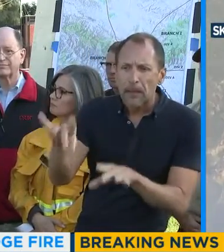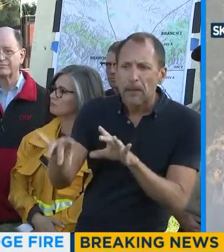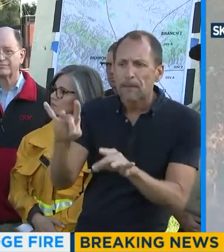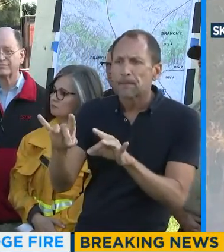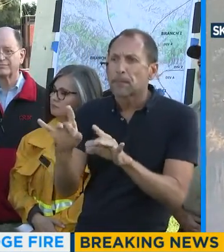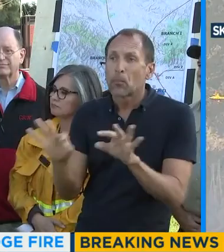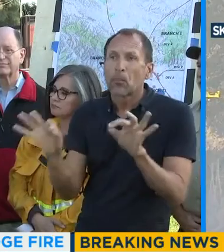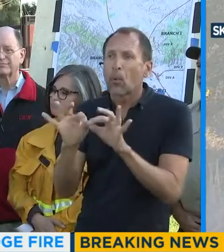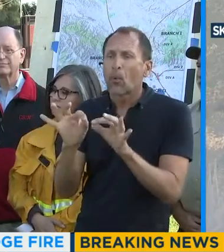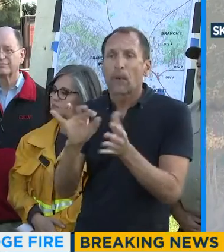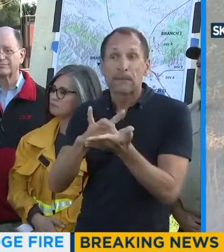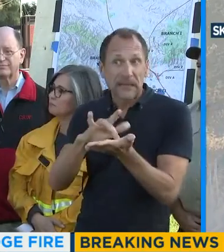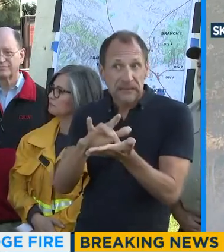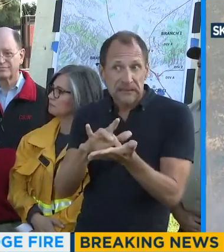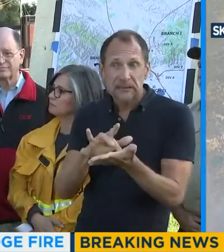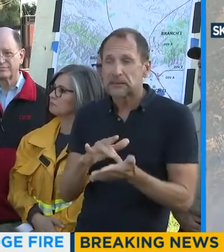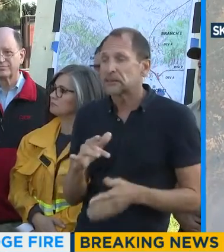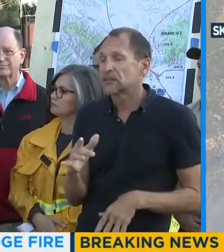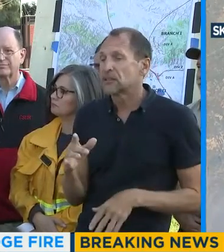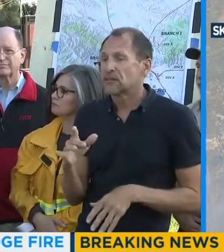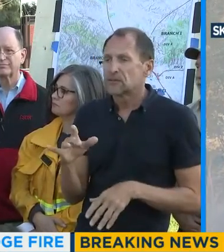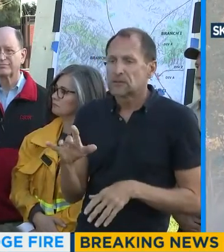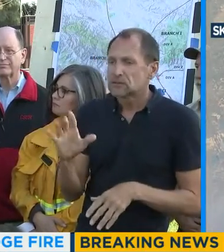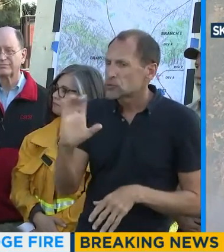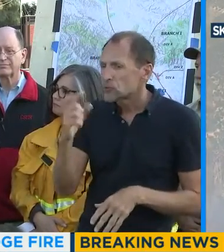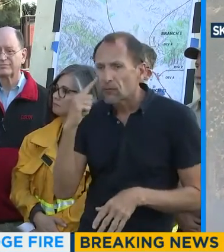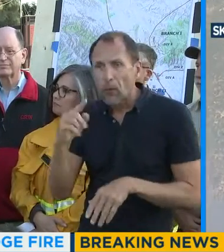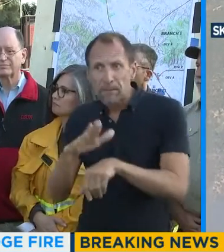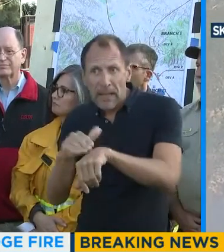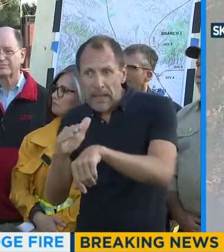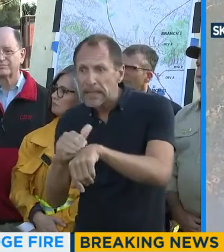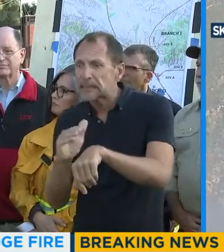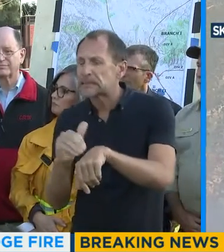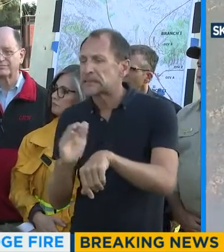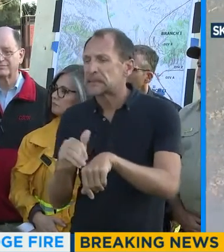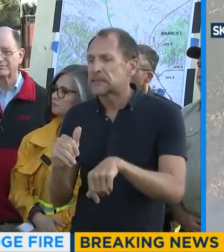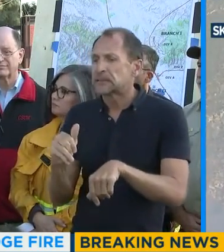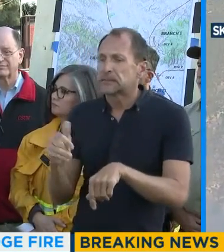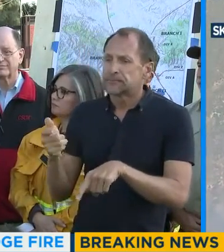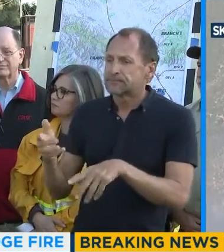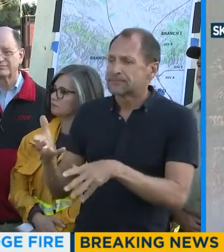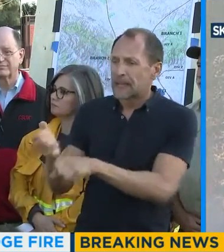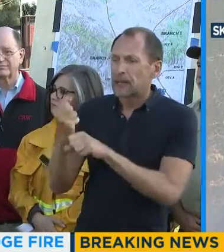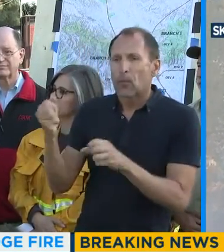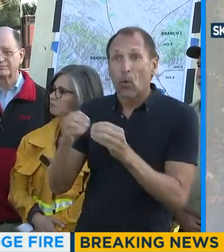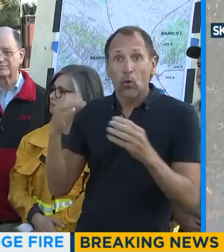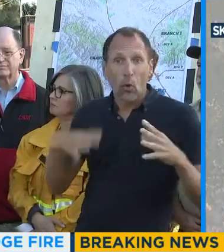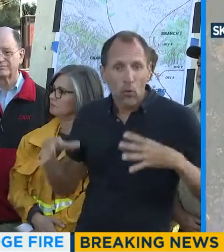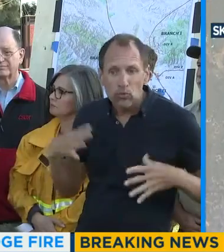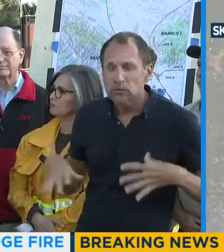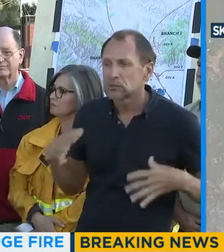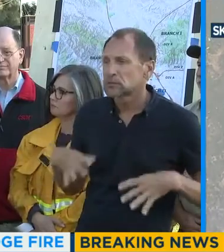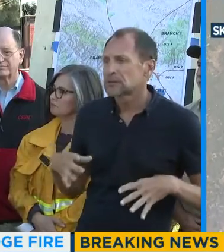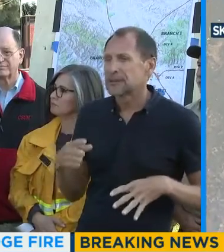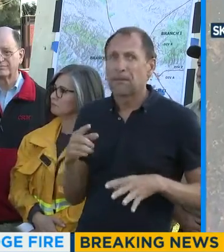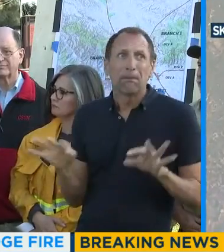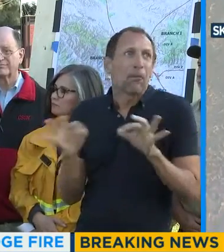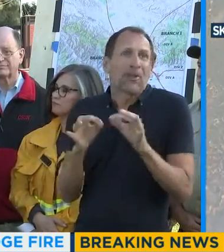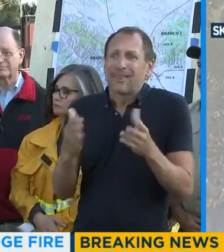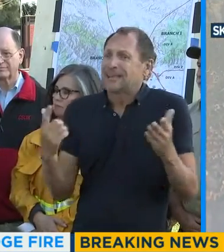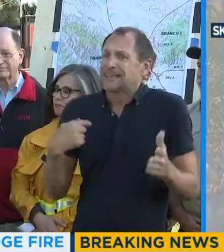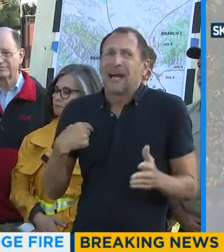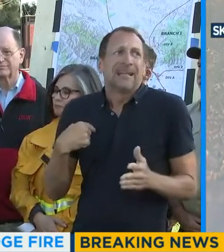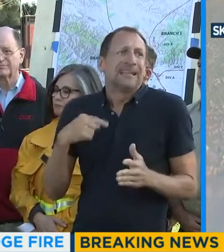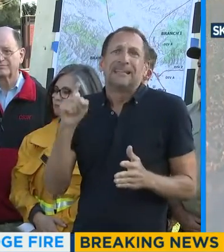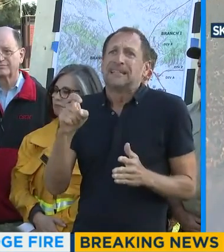any change of clothing, check on your pets, an initial gathering of any other things that you may have left in your haste